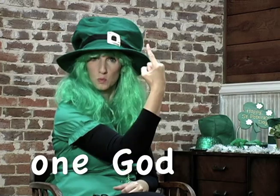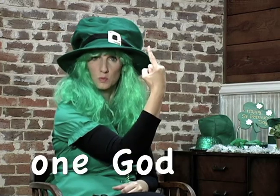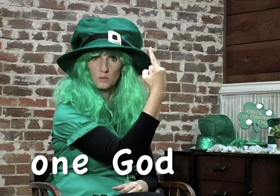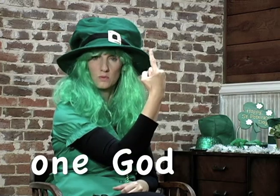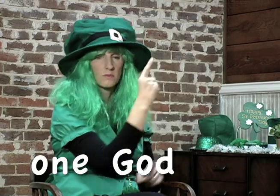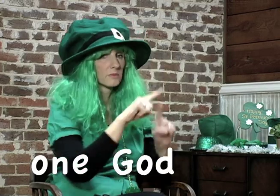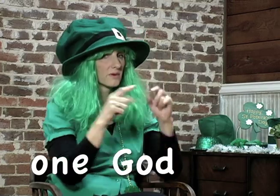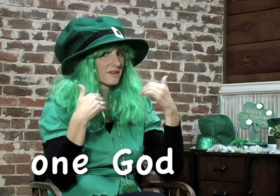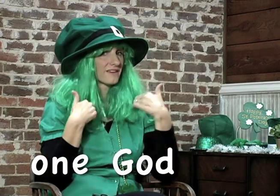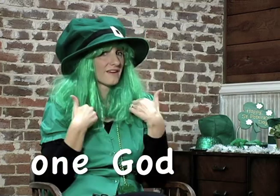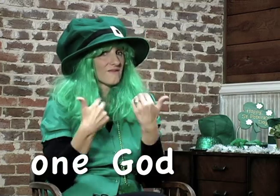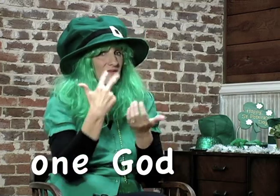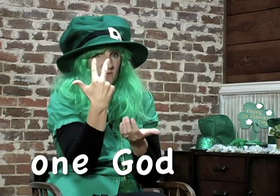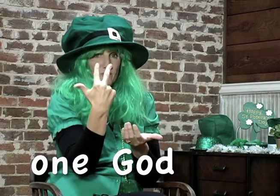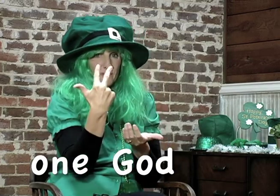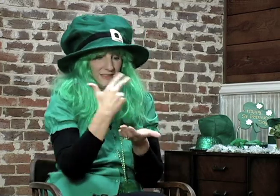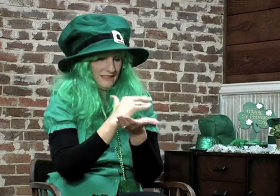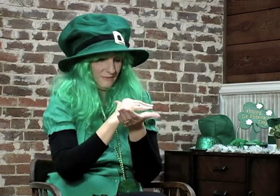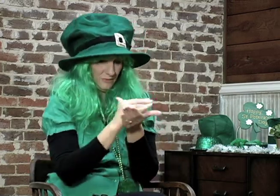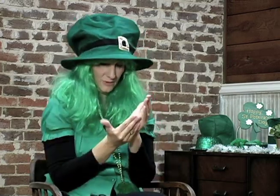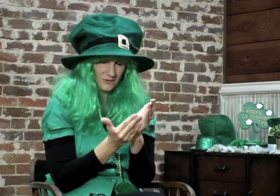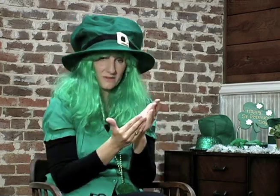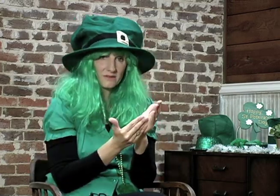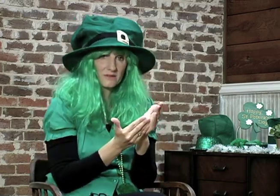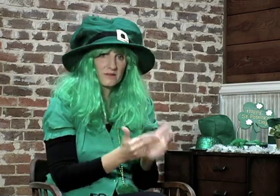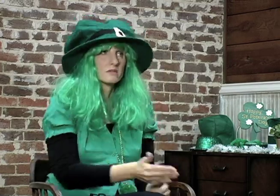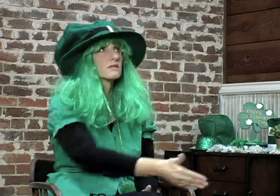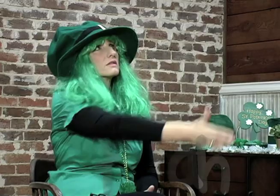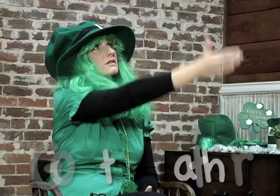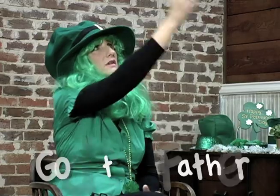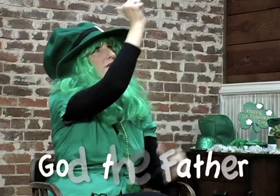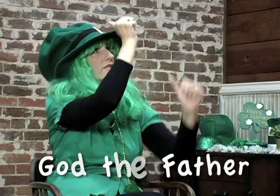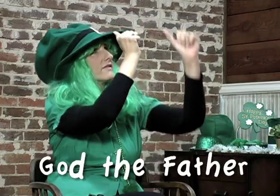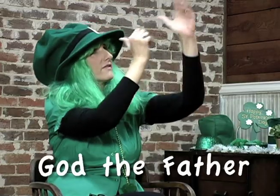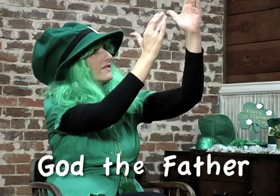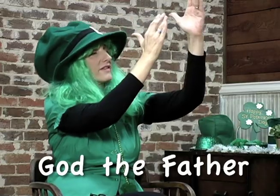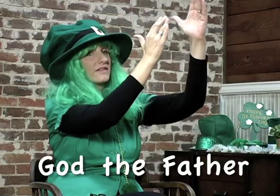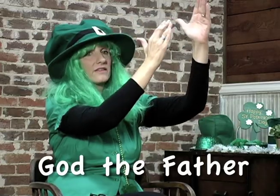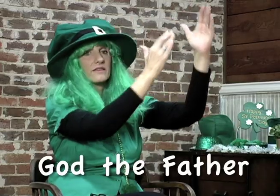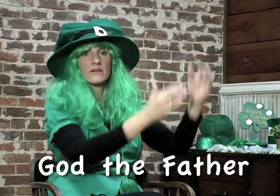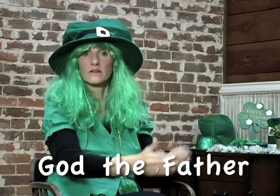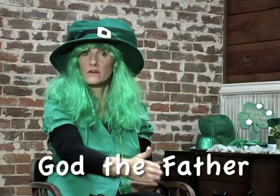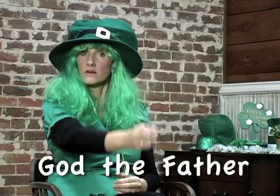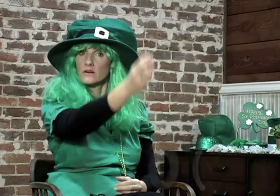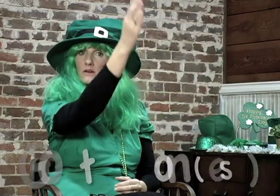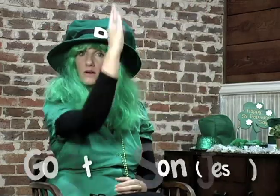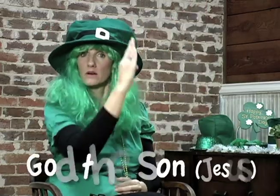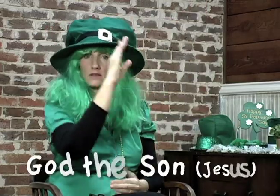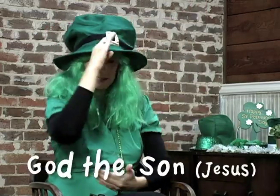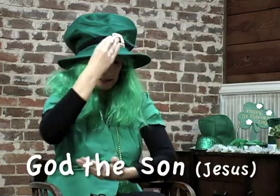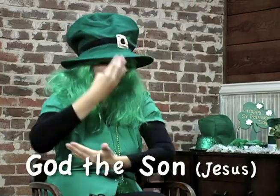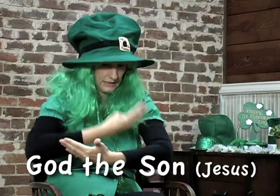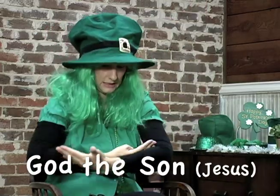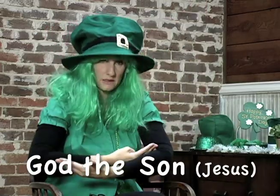God. But He has three different parts. God the Father, God the